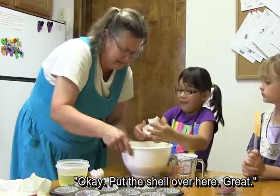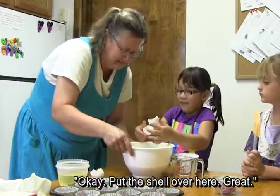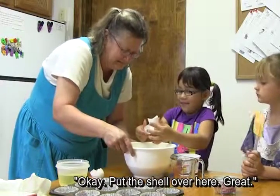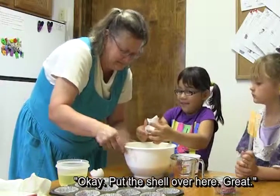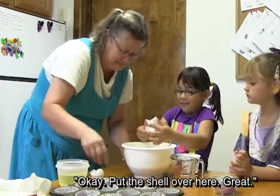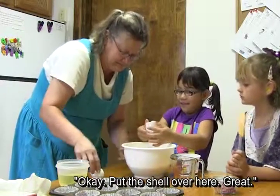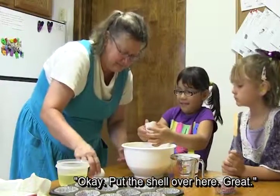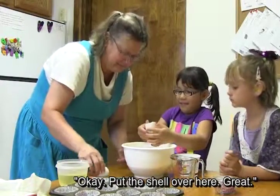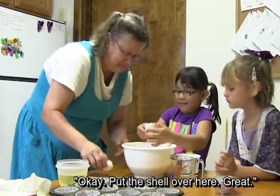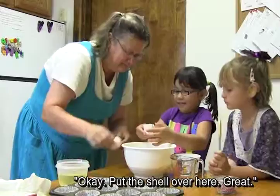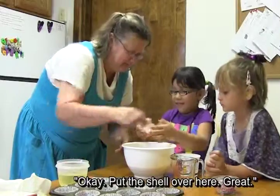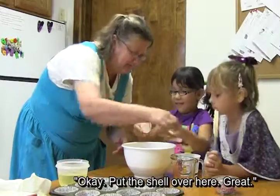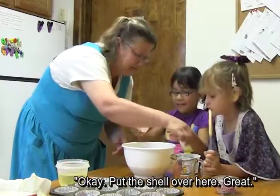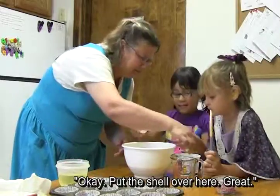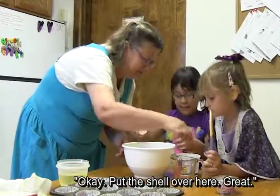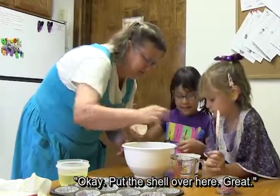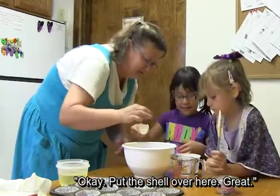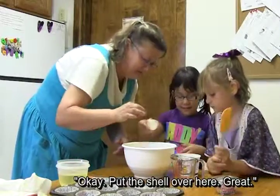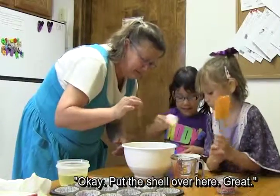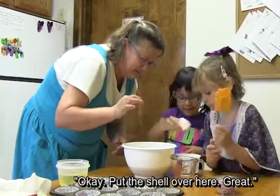All right, put the shell over here.